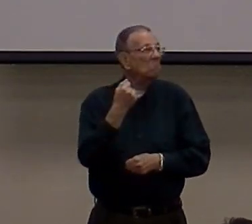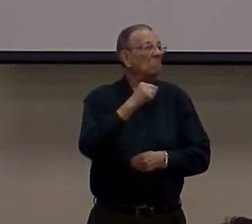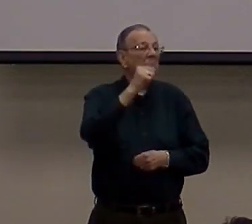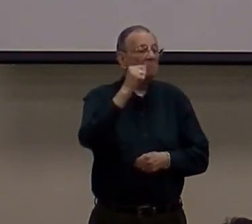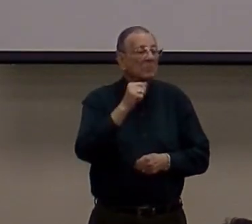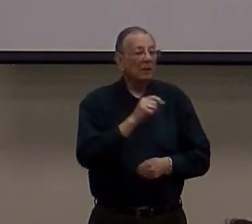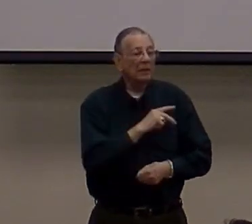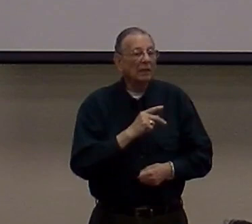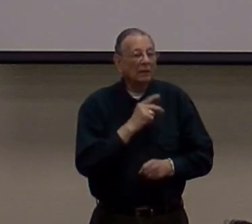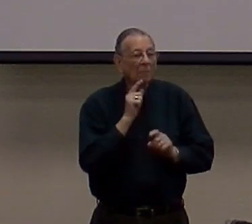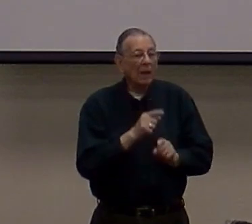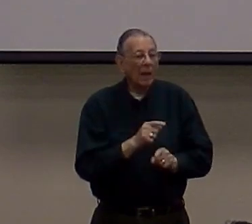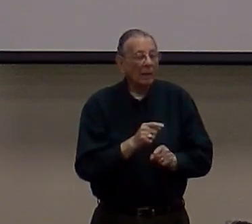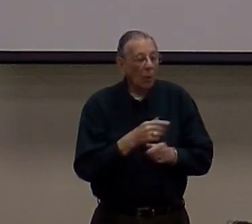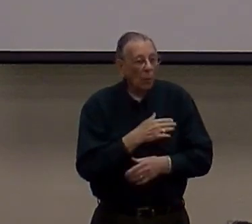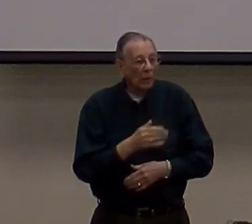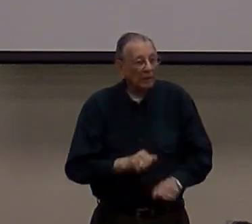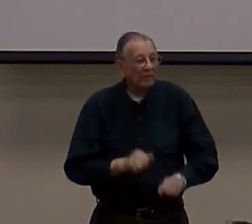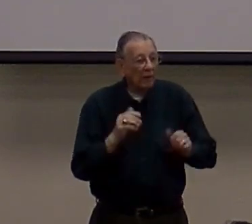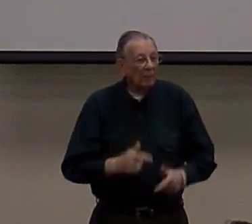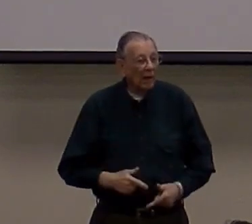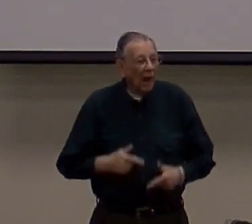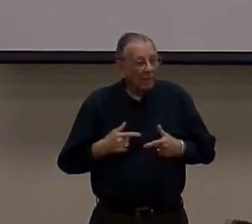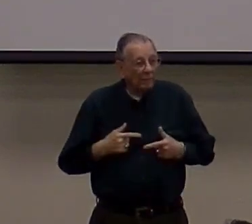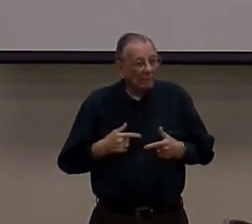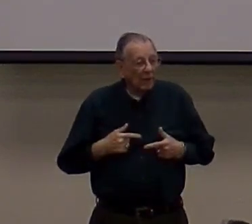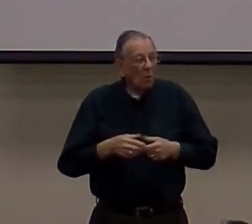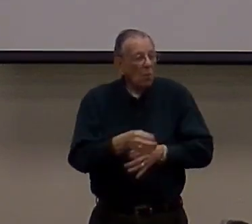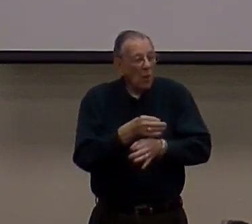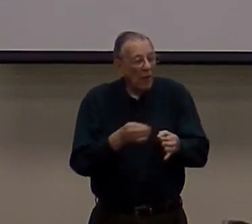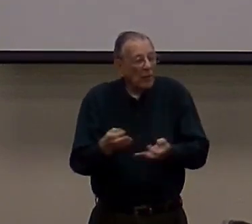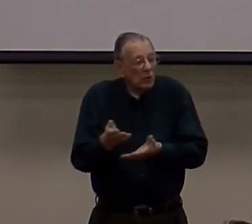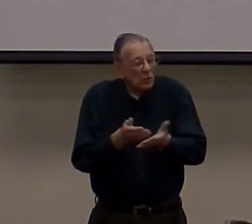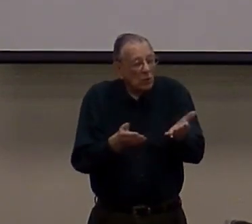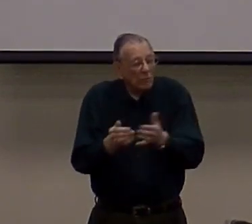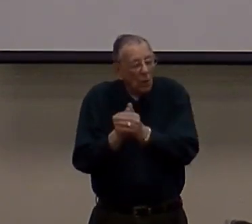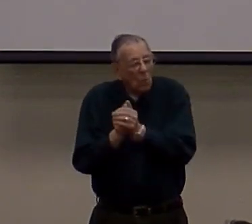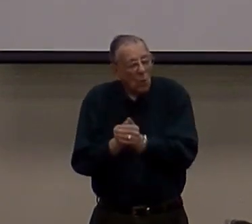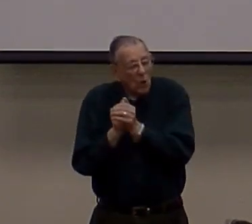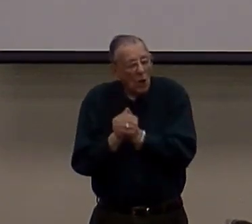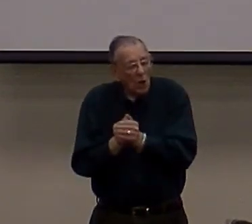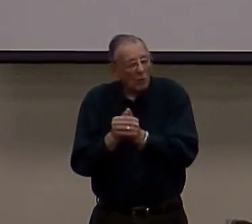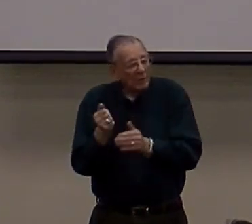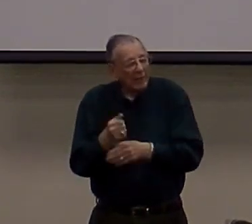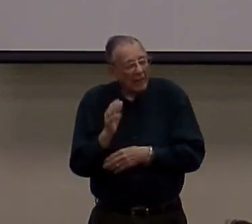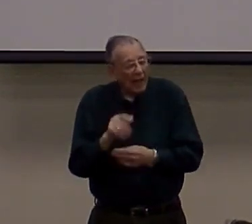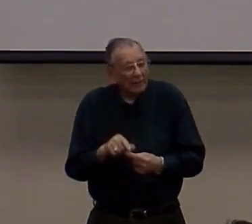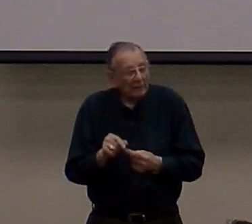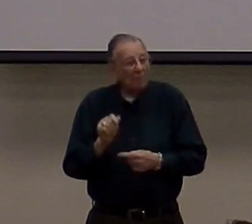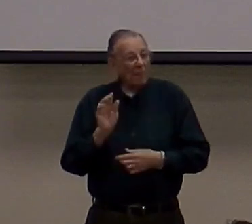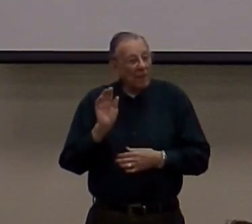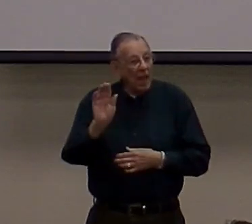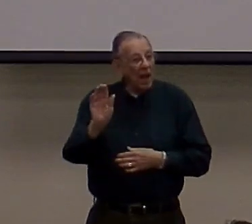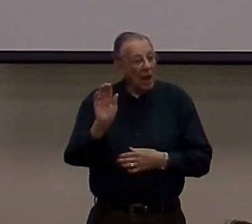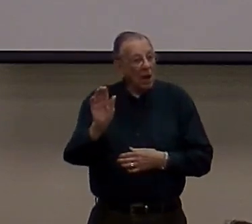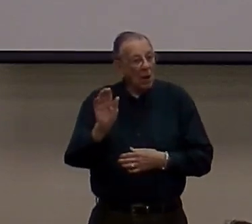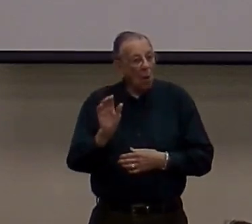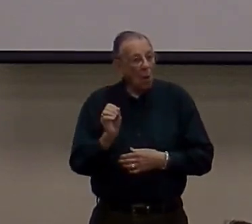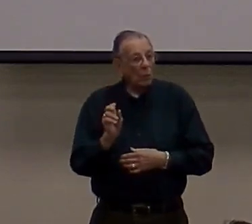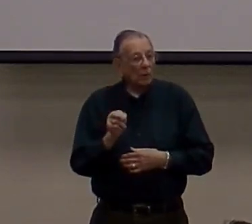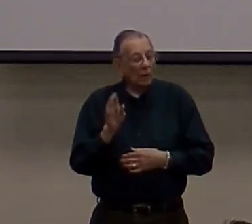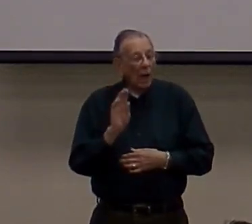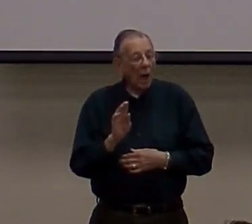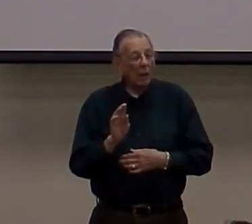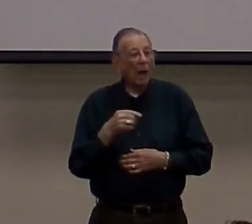king's command, and were willing to give up their lives rather than serve or worship any god except their own God. Therefore